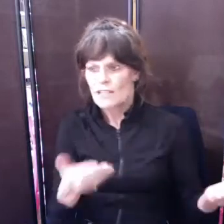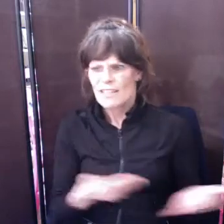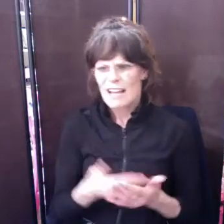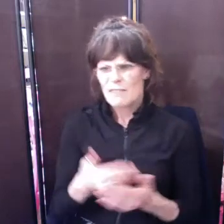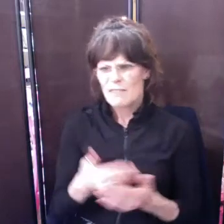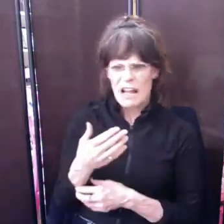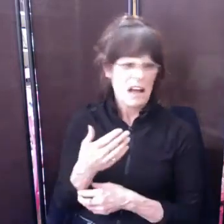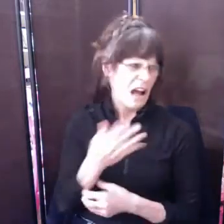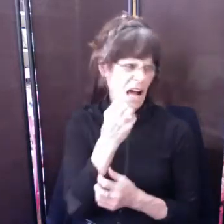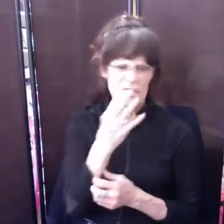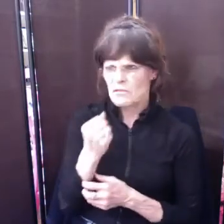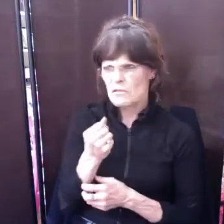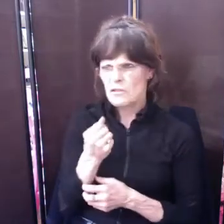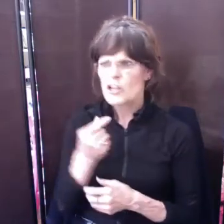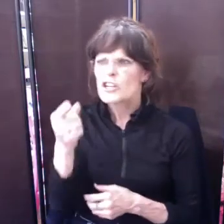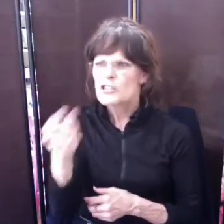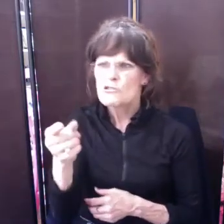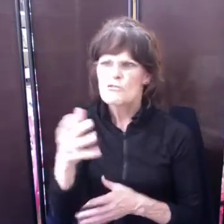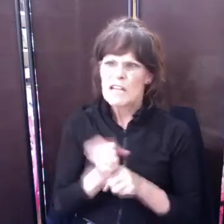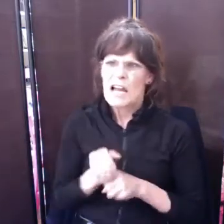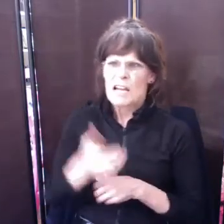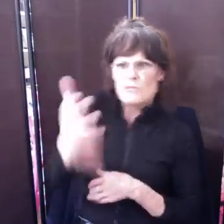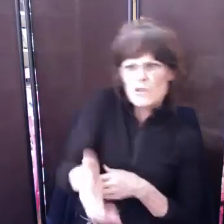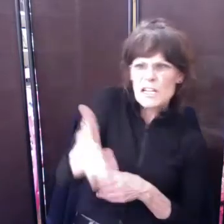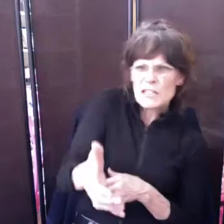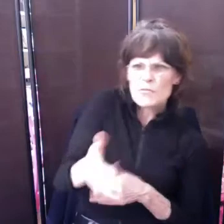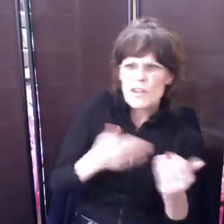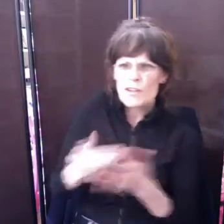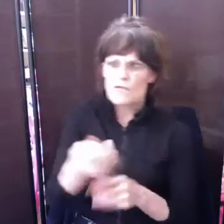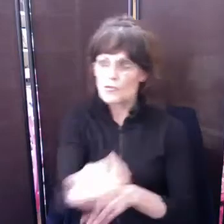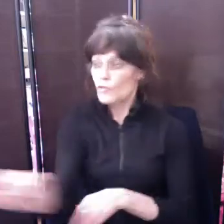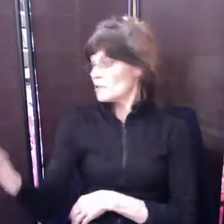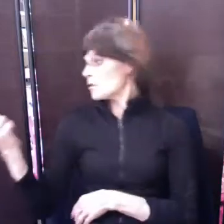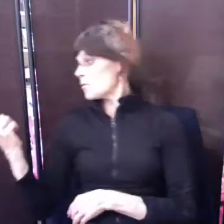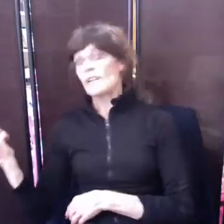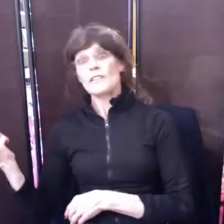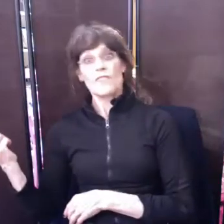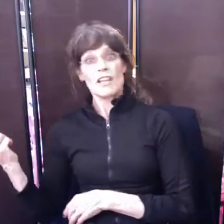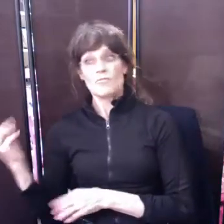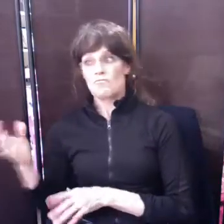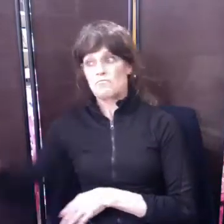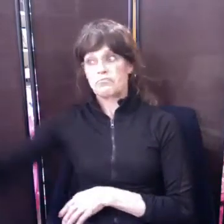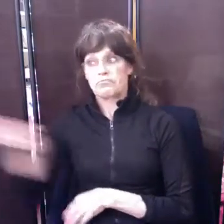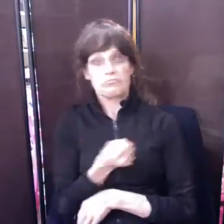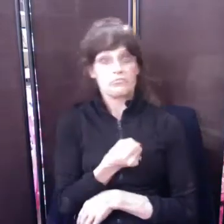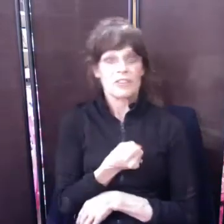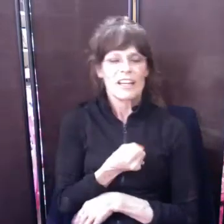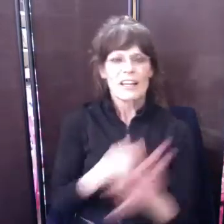got greeted whether you wanted to be or not. And if you tried to go around the pass, we'd intercept you. And people started recognizing me